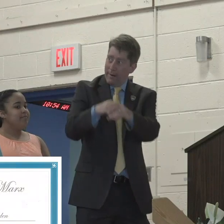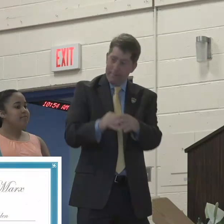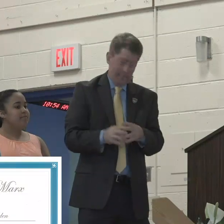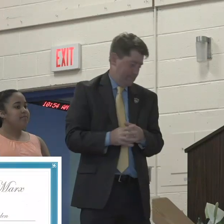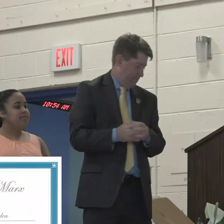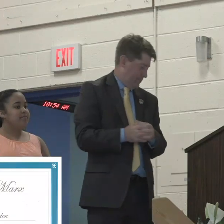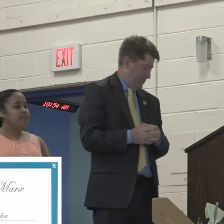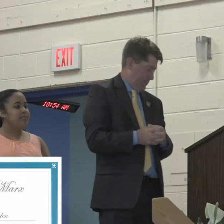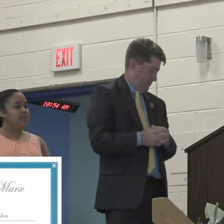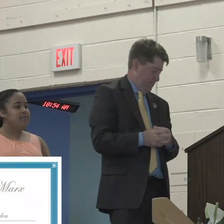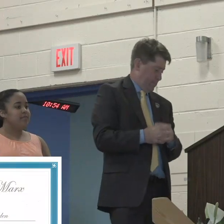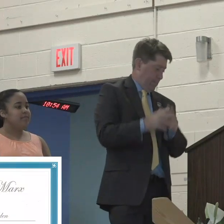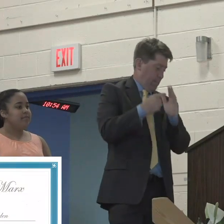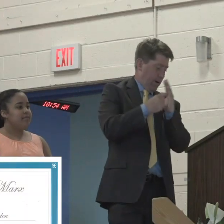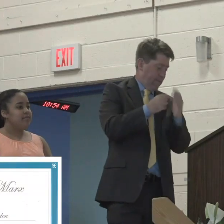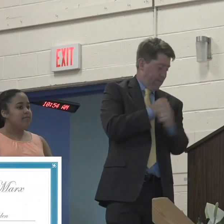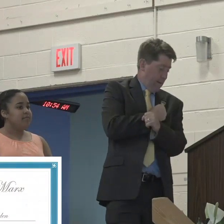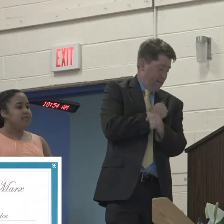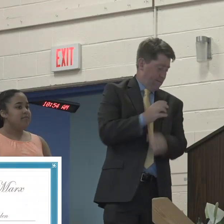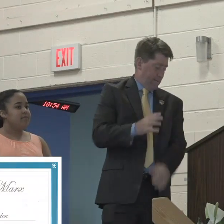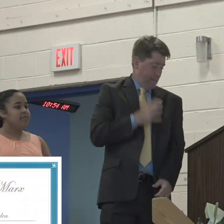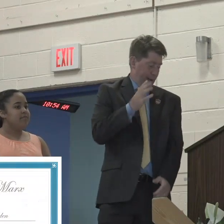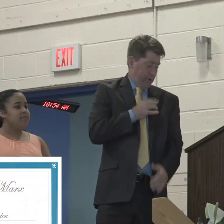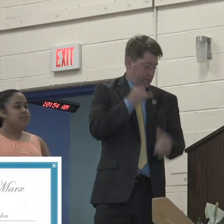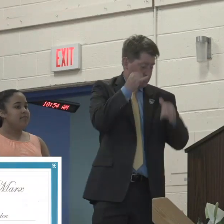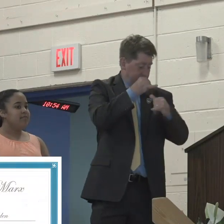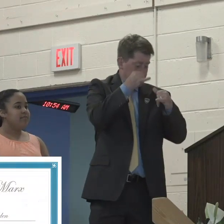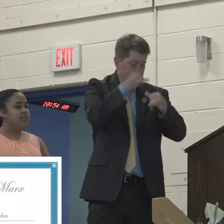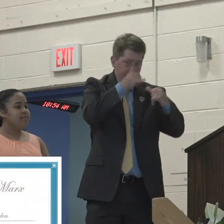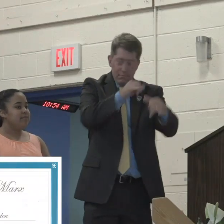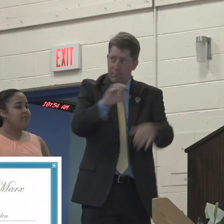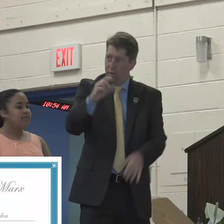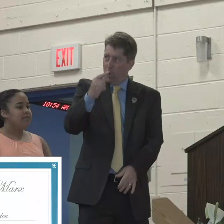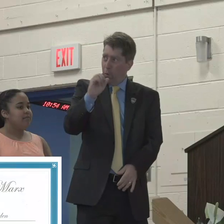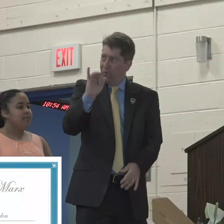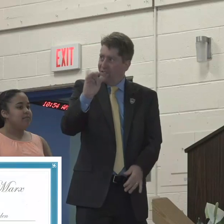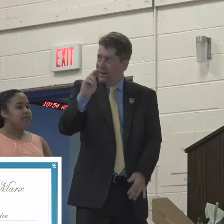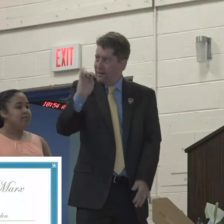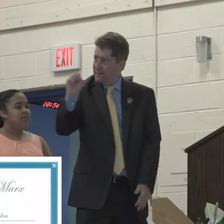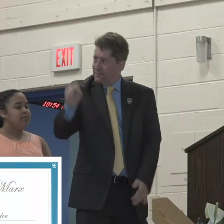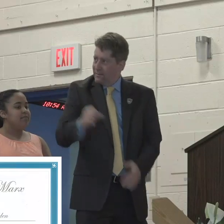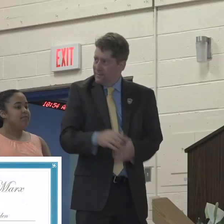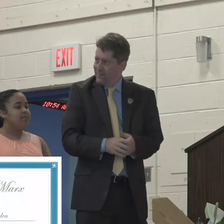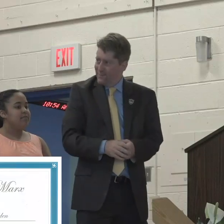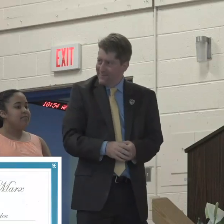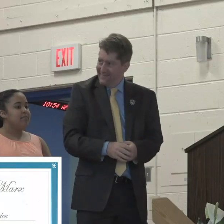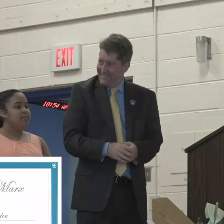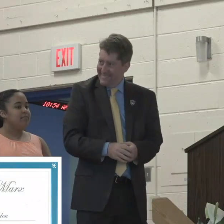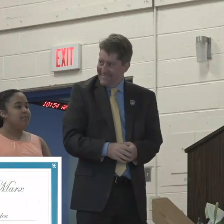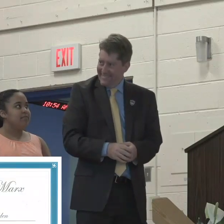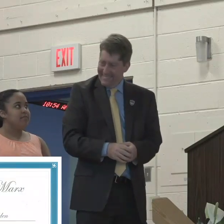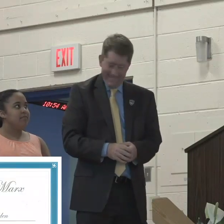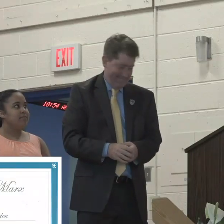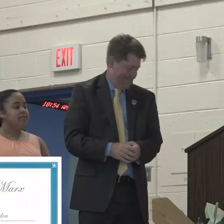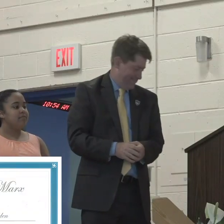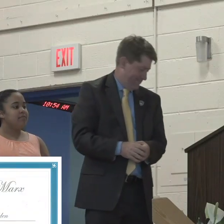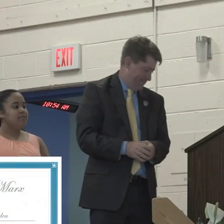situation that you are in. You have shown love and manners and great